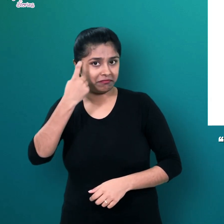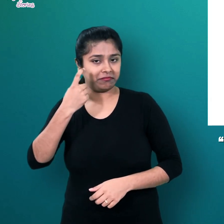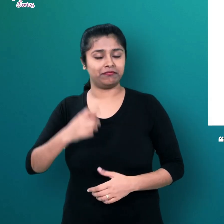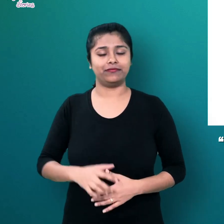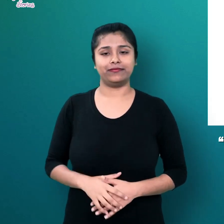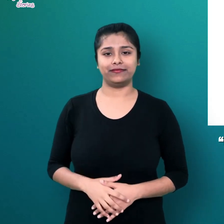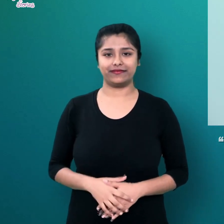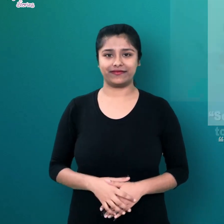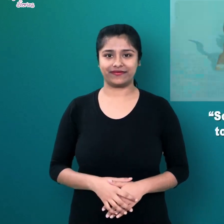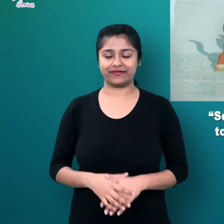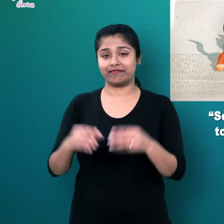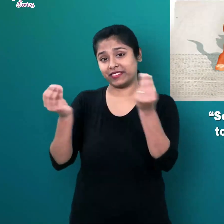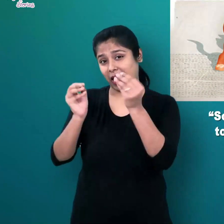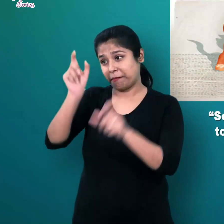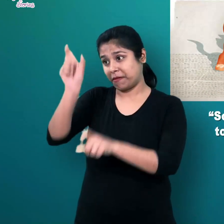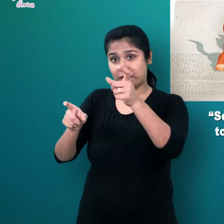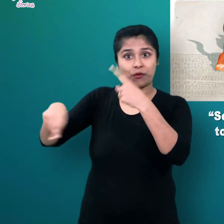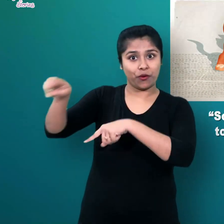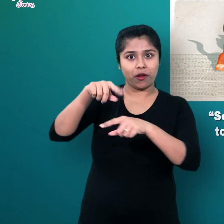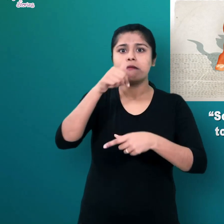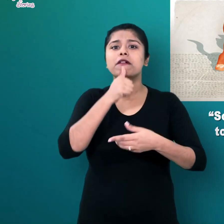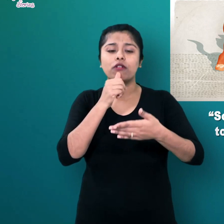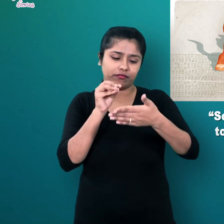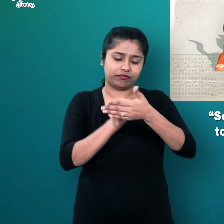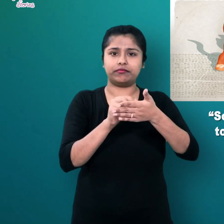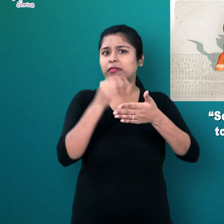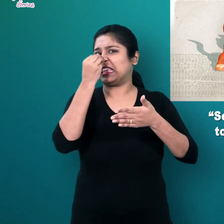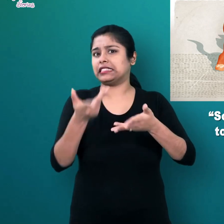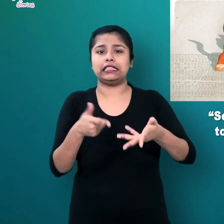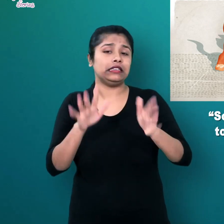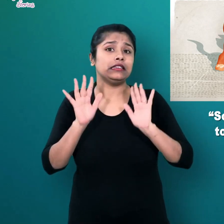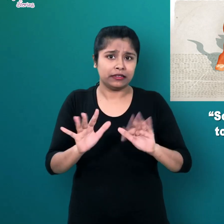aloud. Some people's passwords are really easy to guess.